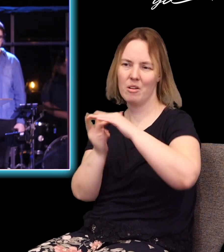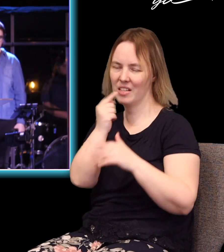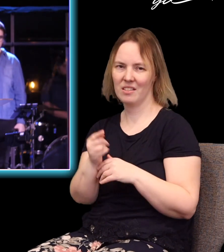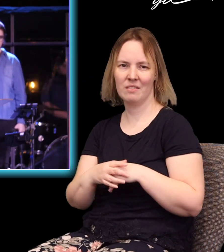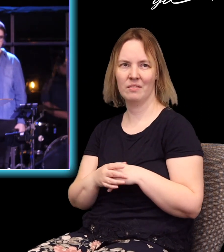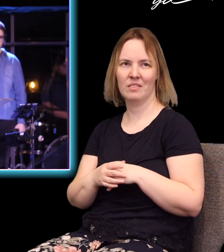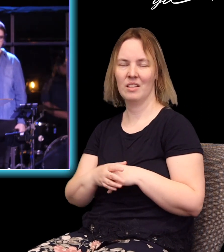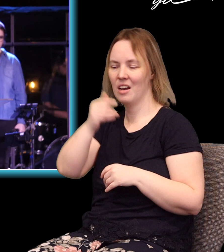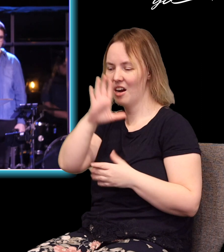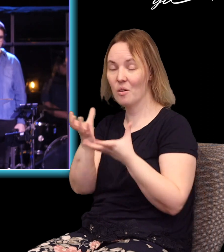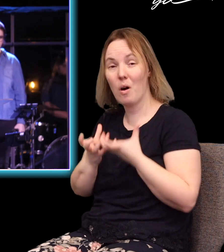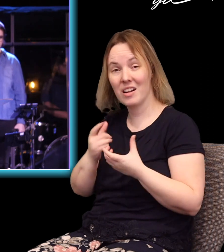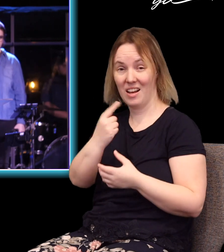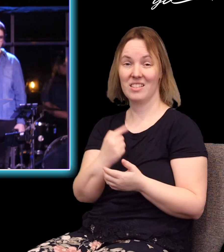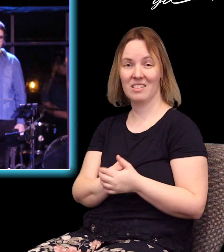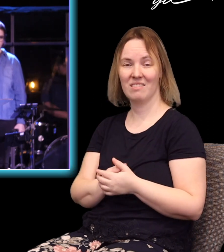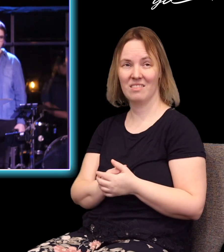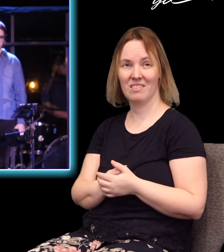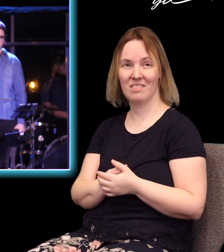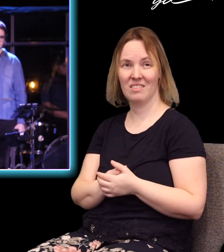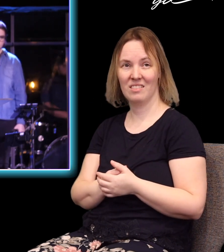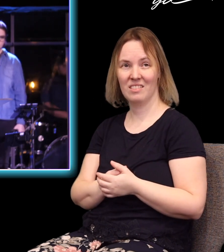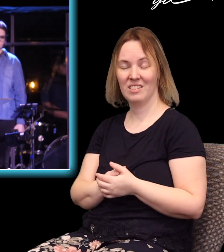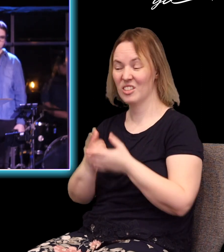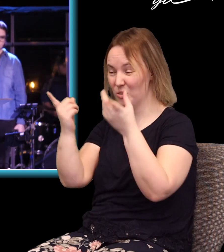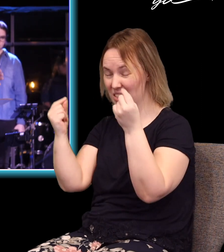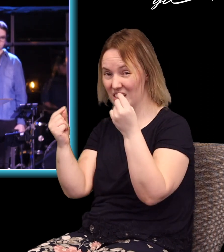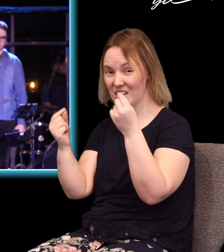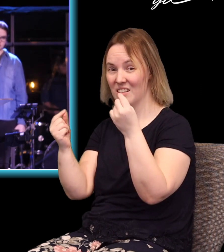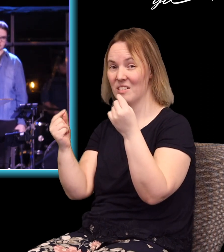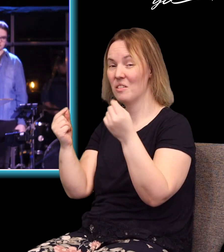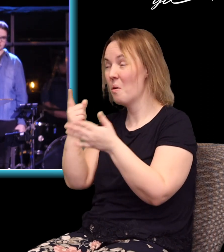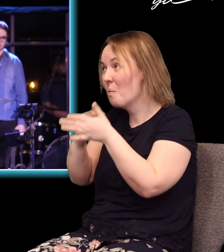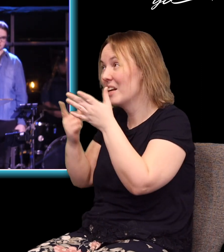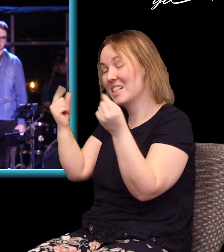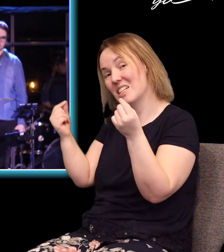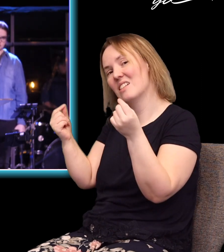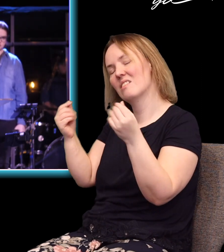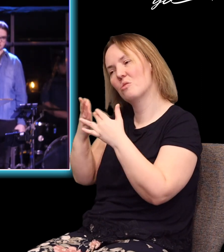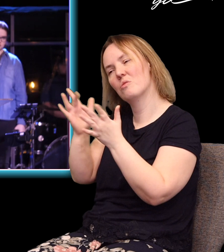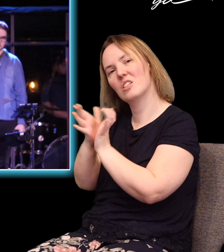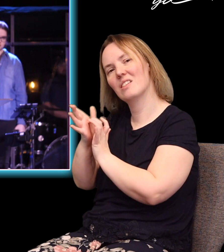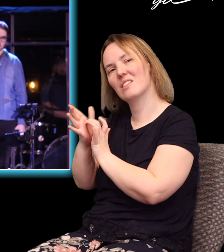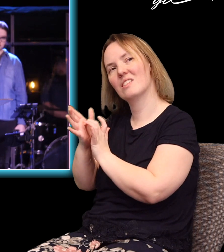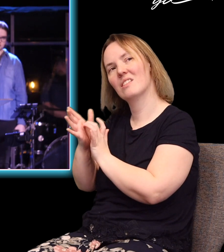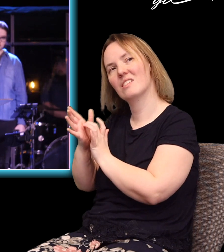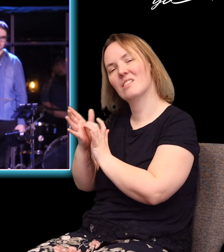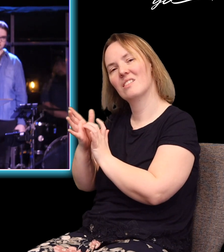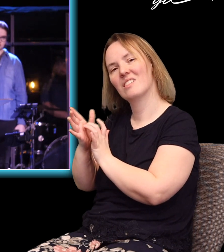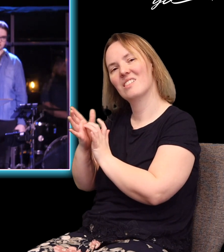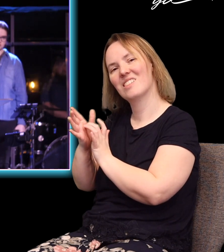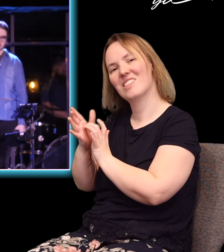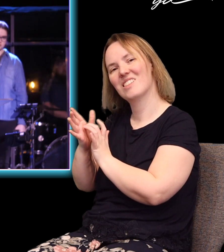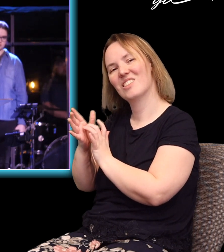says, God wanted us. So he did what he did through Jesus so he could take care of all the